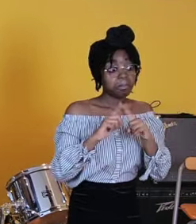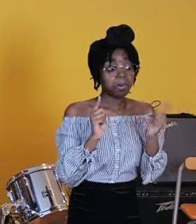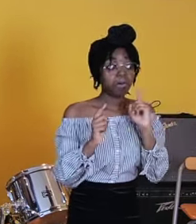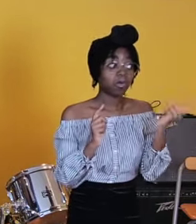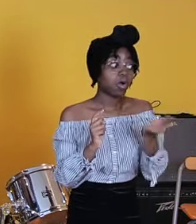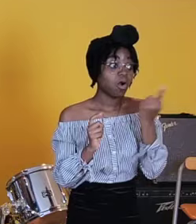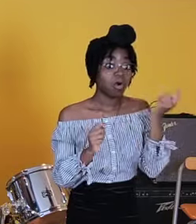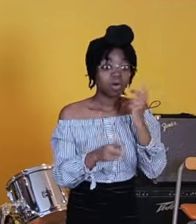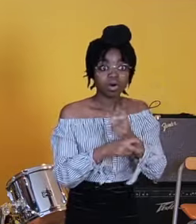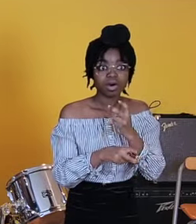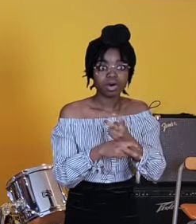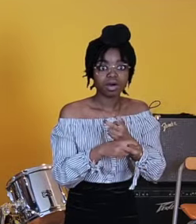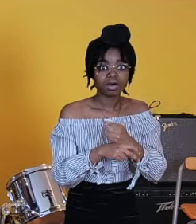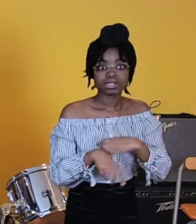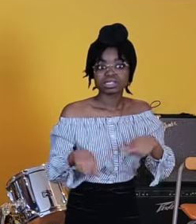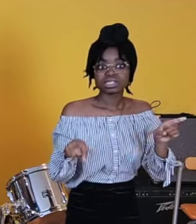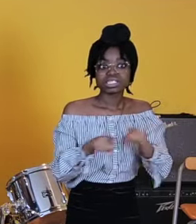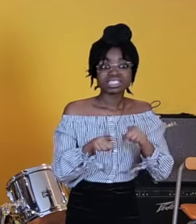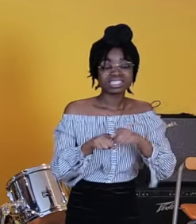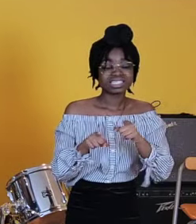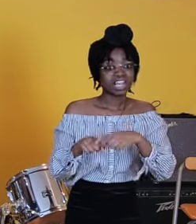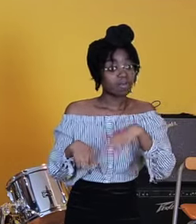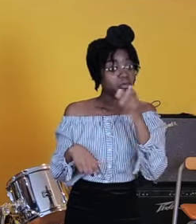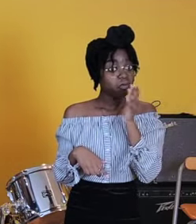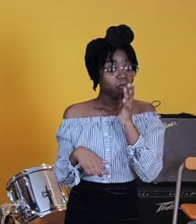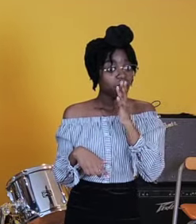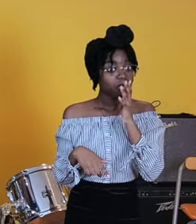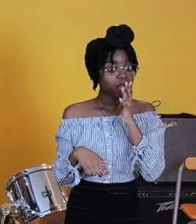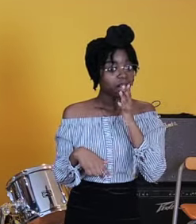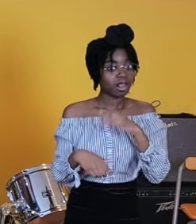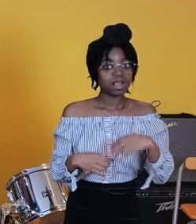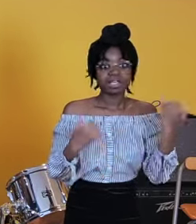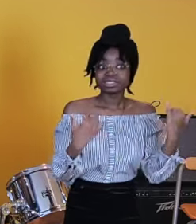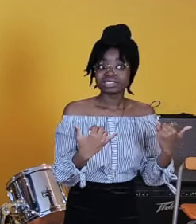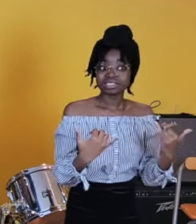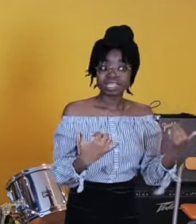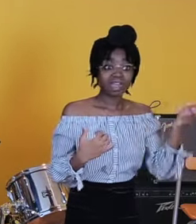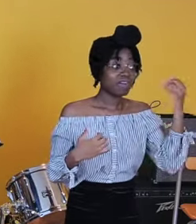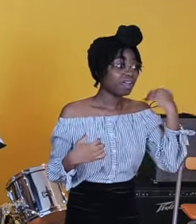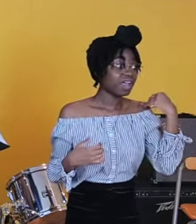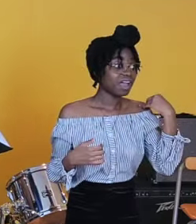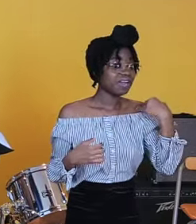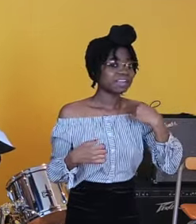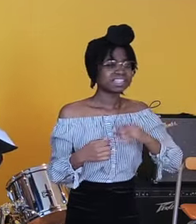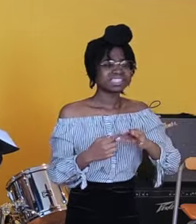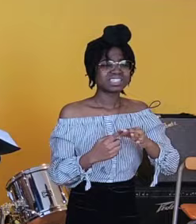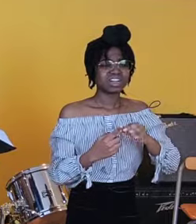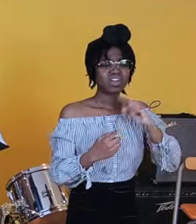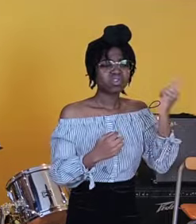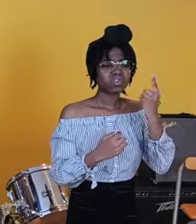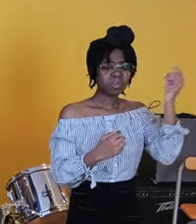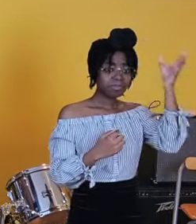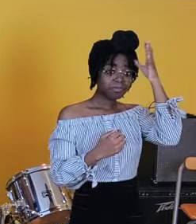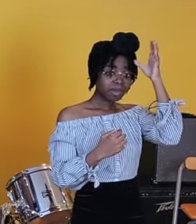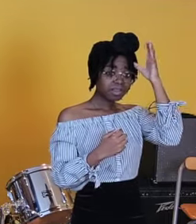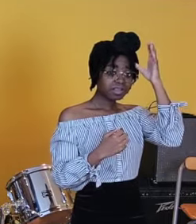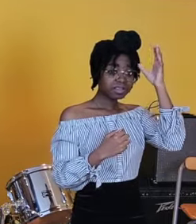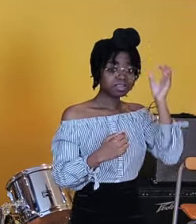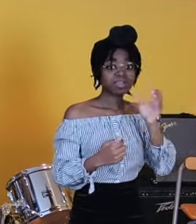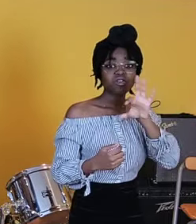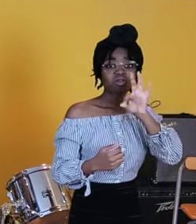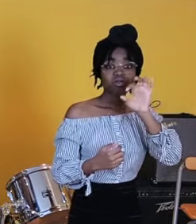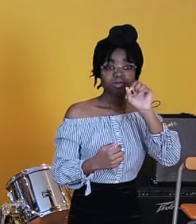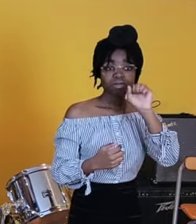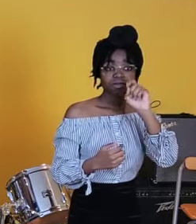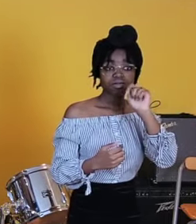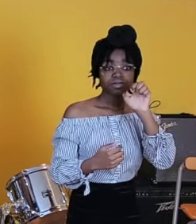Just like mothers, today we have single fathers. We have foster fathers. We